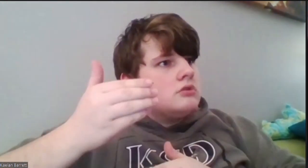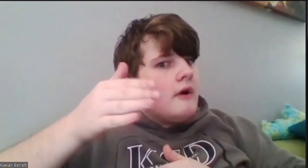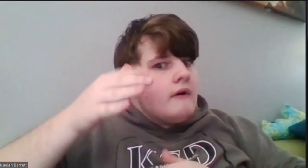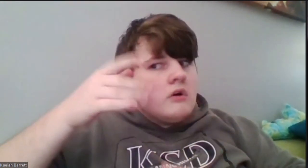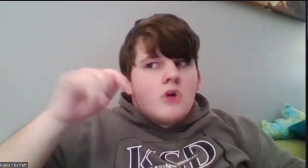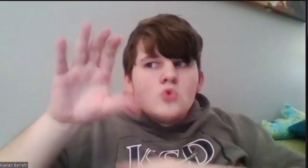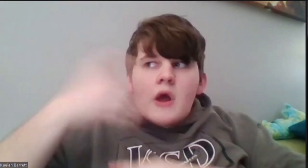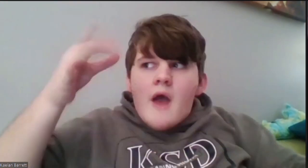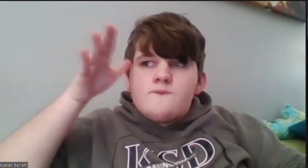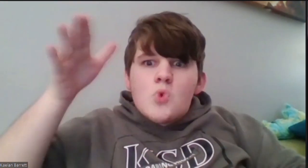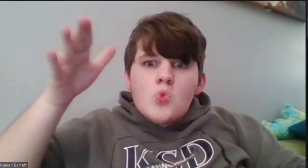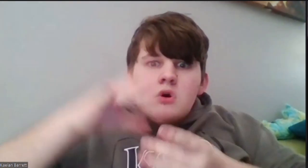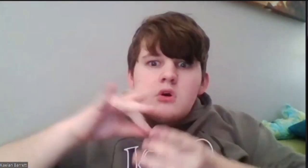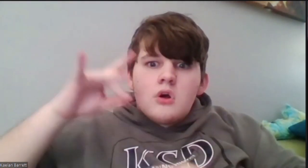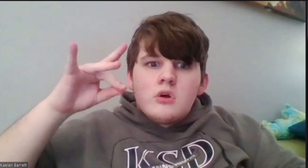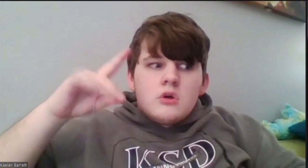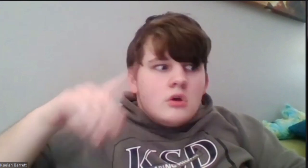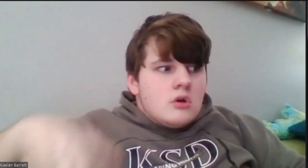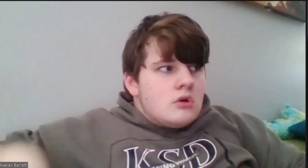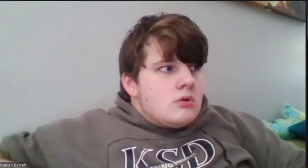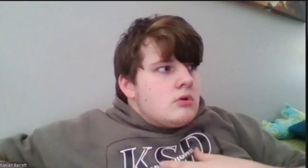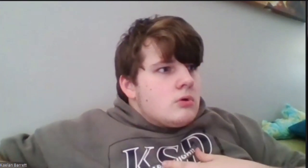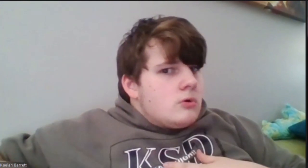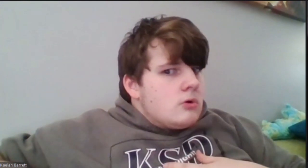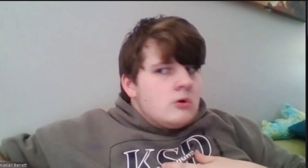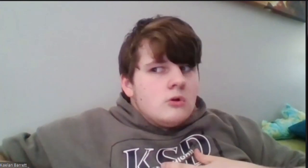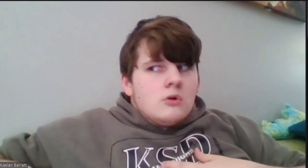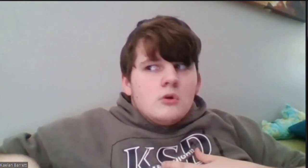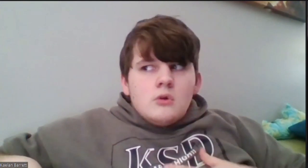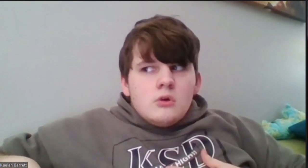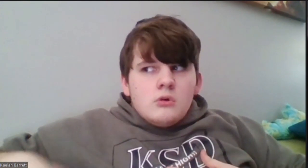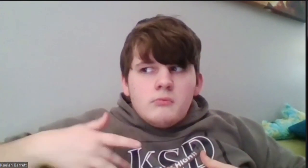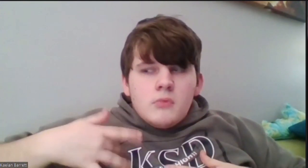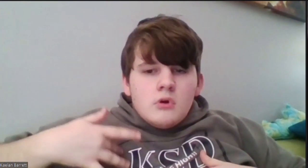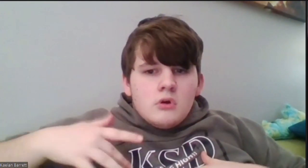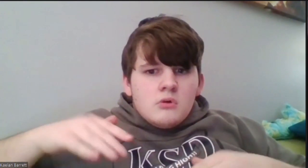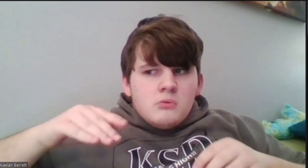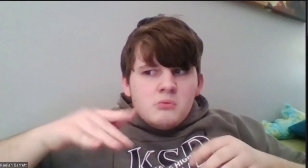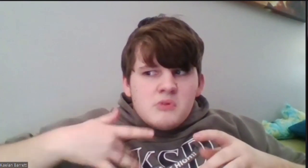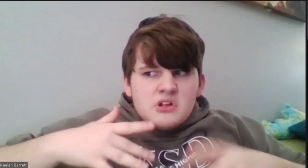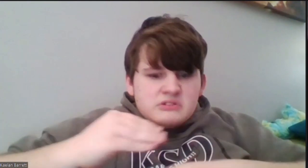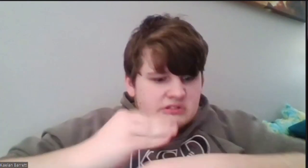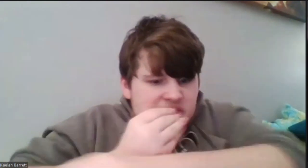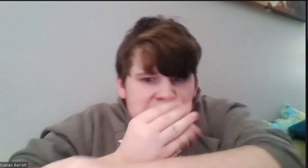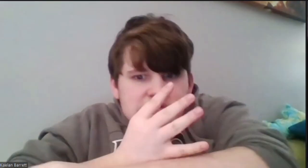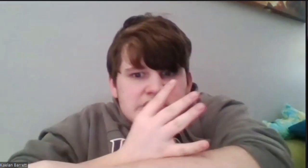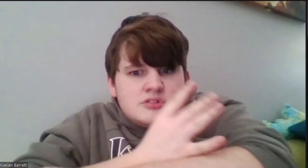Oh. So, oh no, there's another ghost coming, and it's the ghost of the Christmas